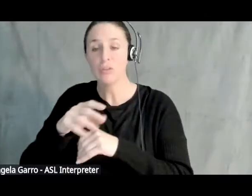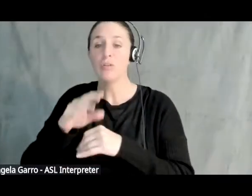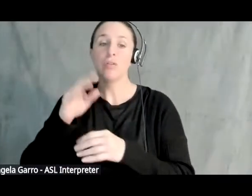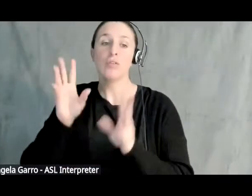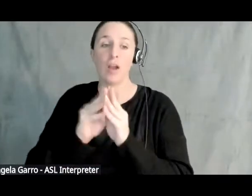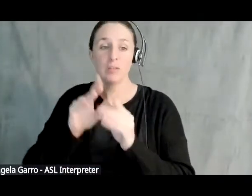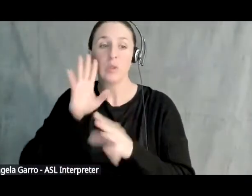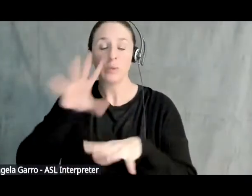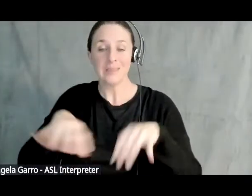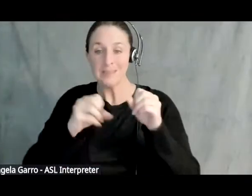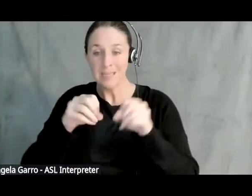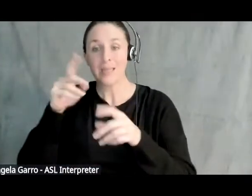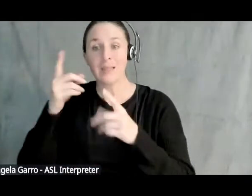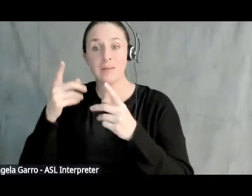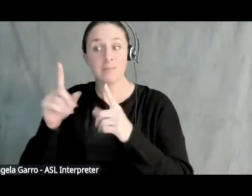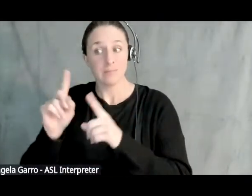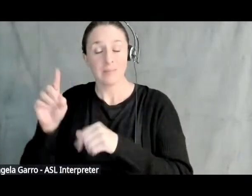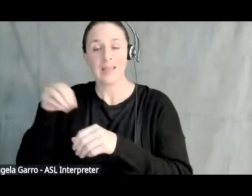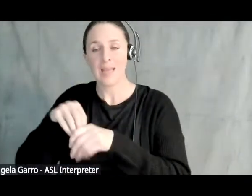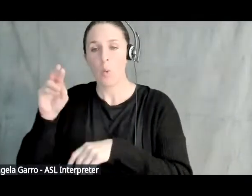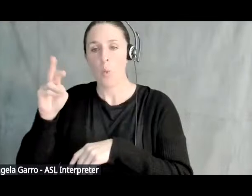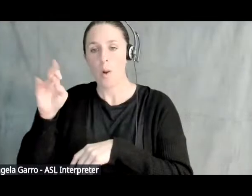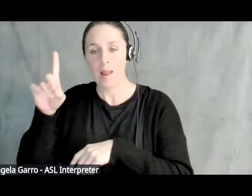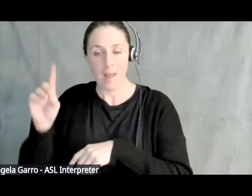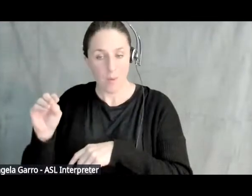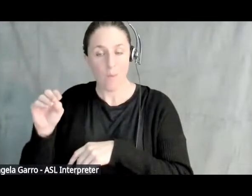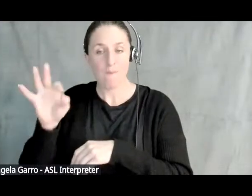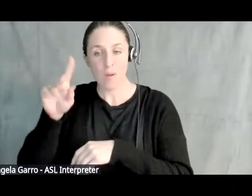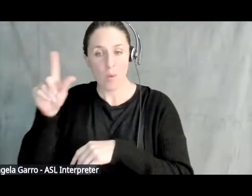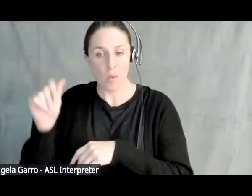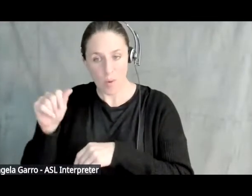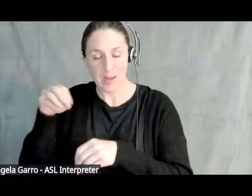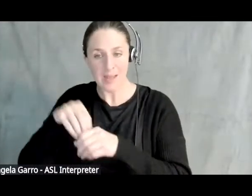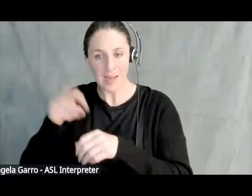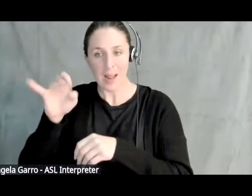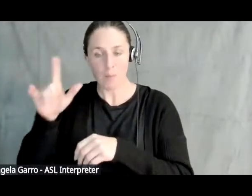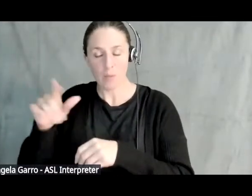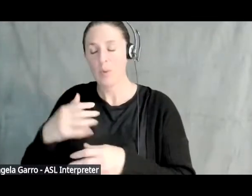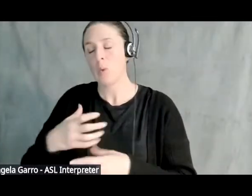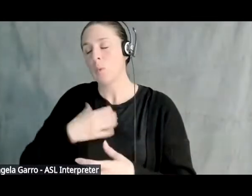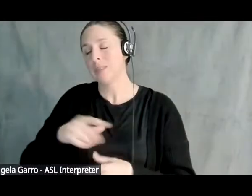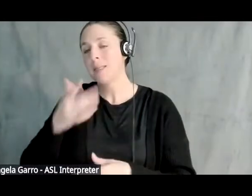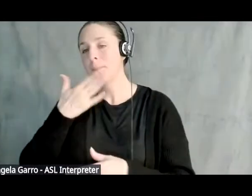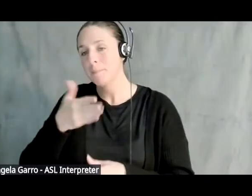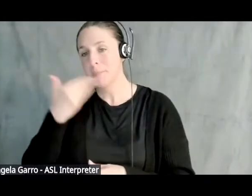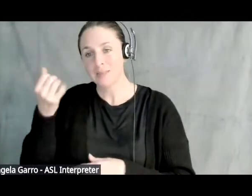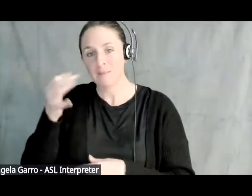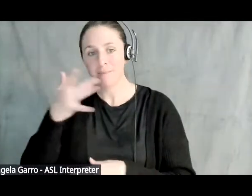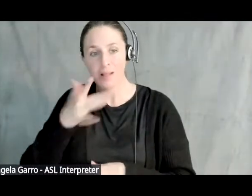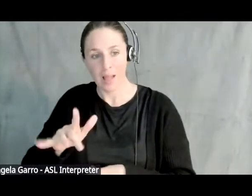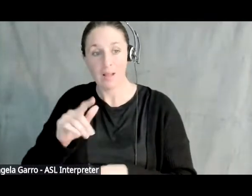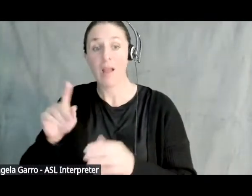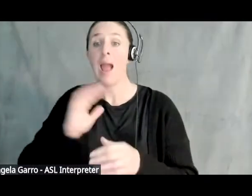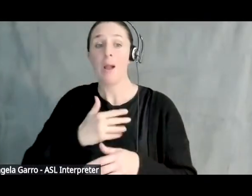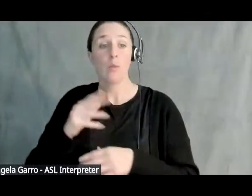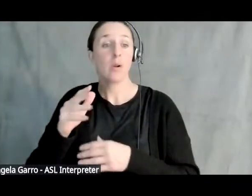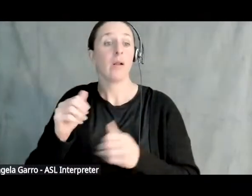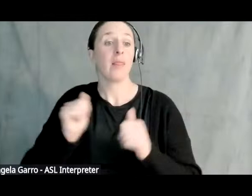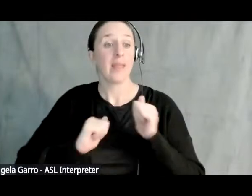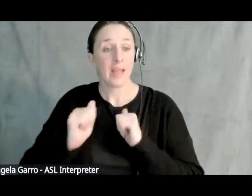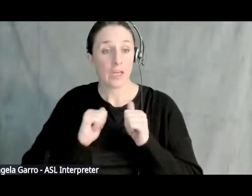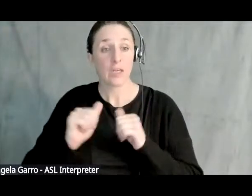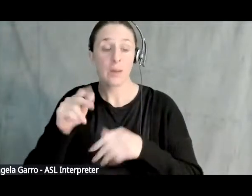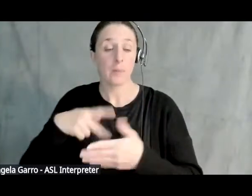in Orlando, Florida in April. We wish him the best of luck. And finally, our theater program will be presenting Much Ado